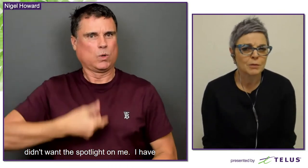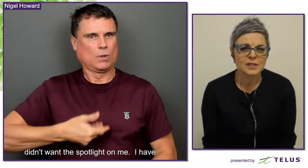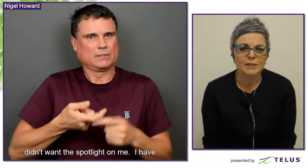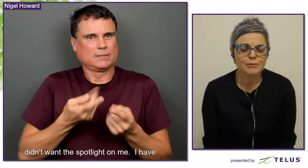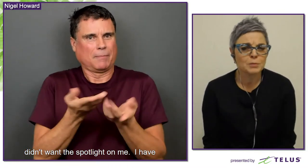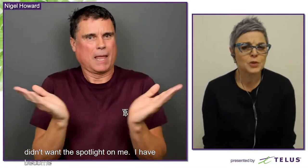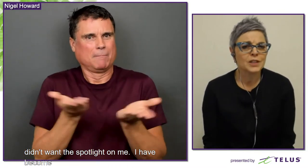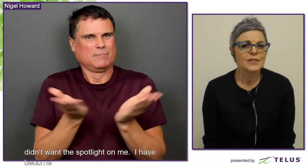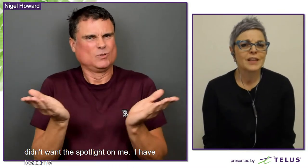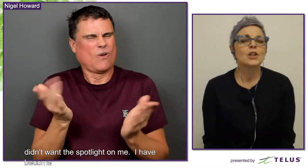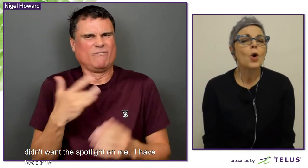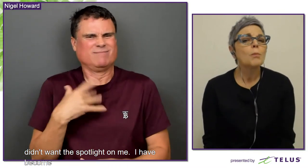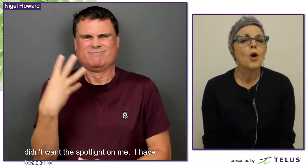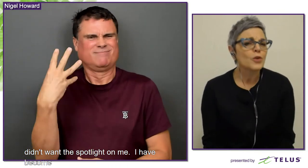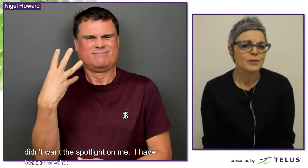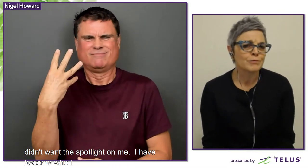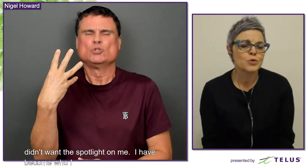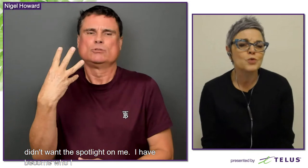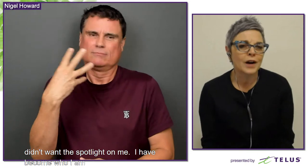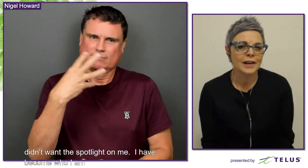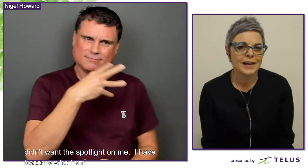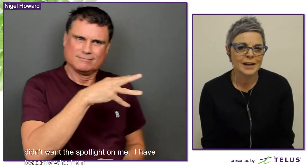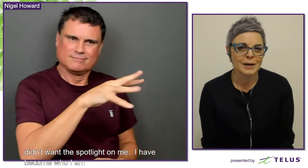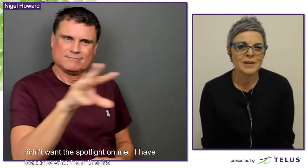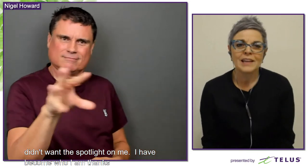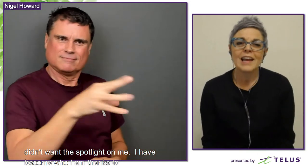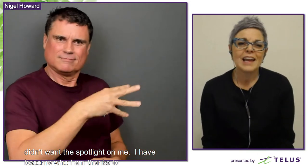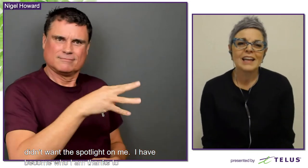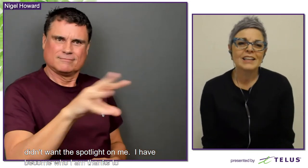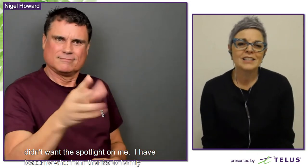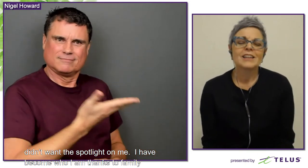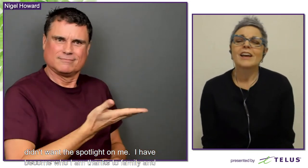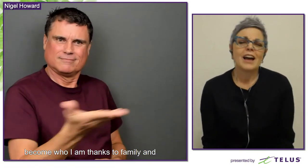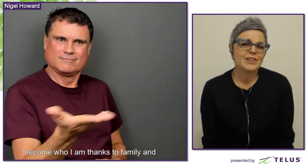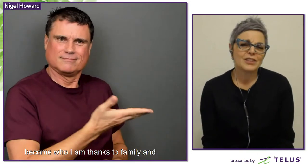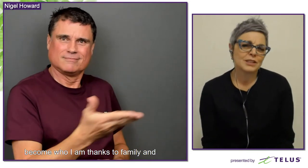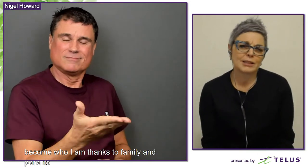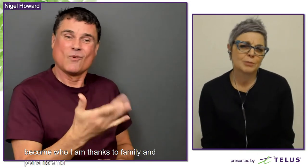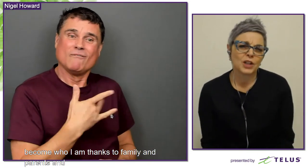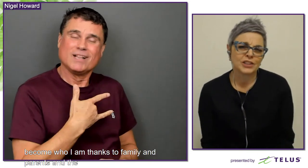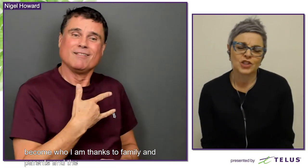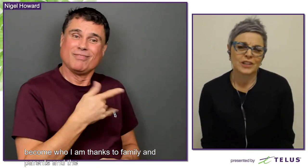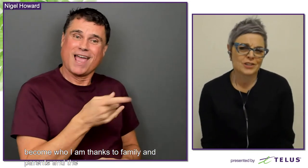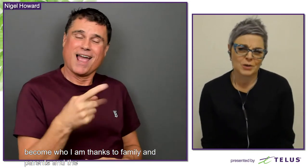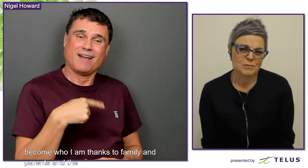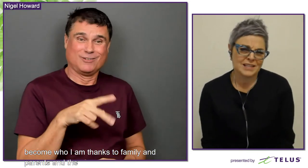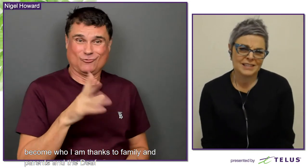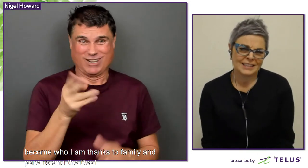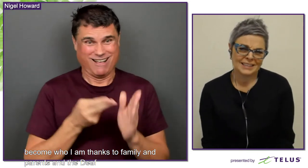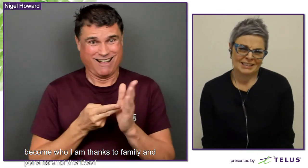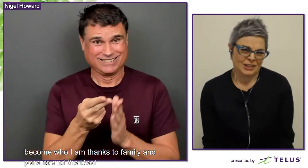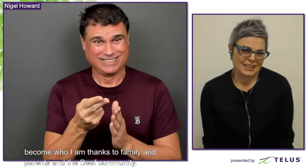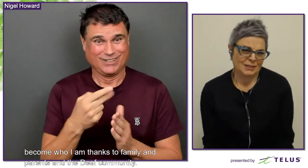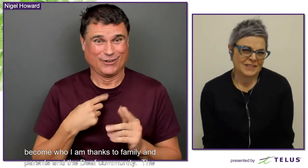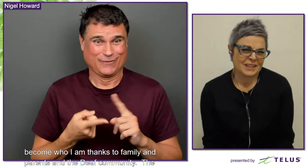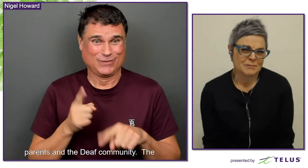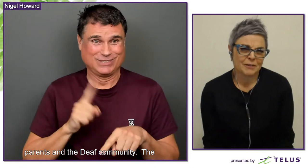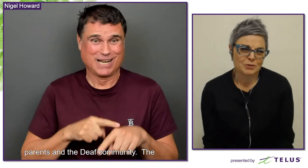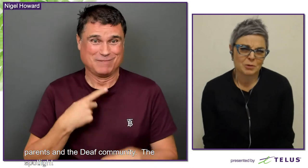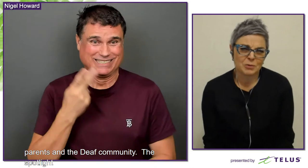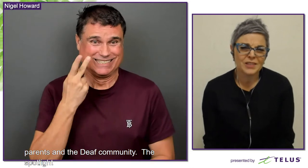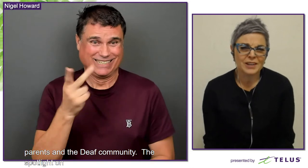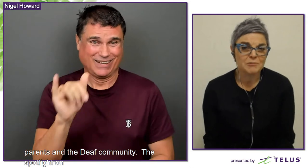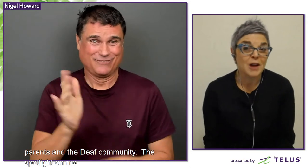the influence from the deaf community. That's all part of who I am. And having the spotlight shined on me is not something